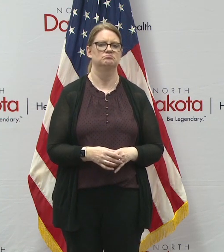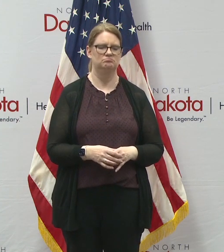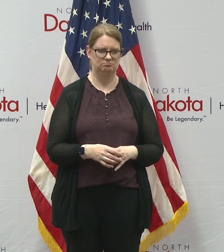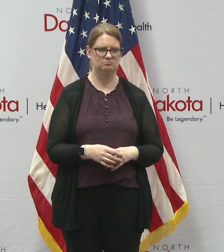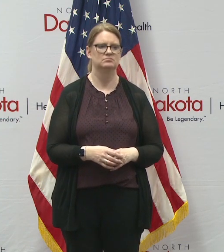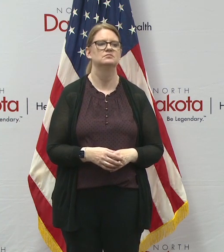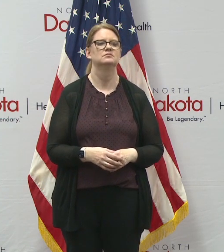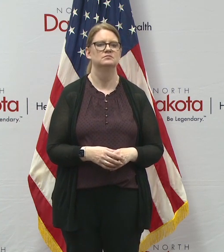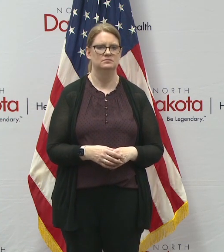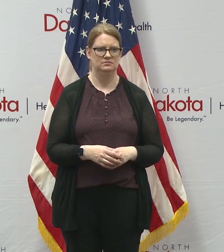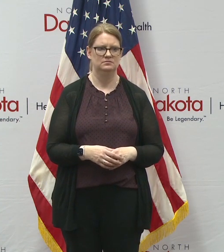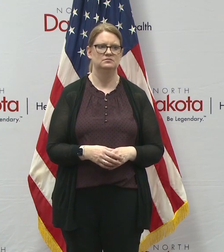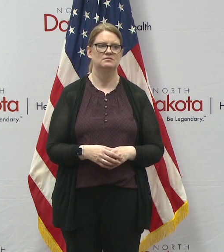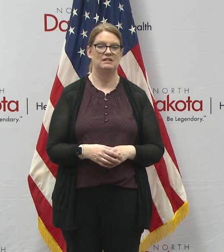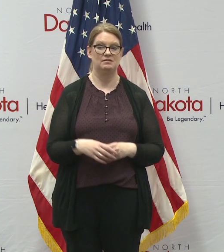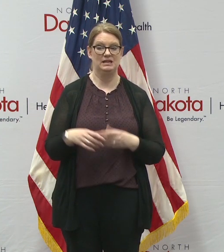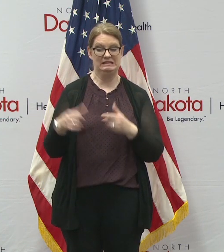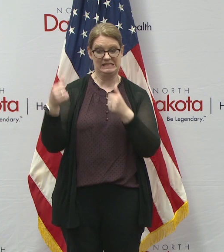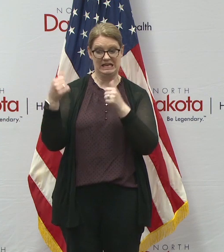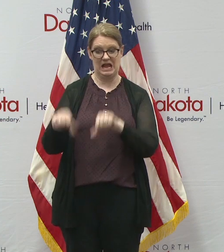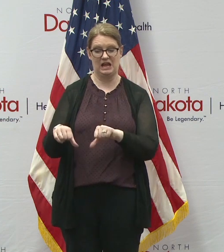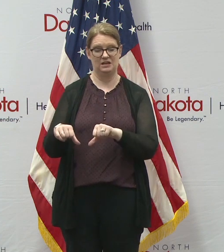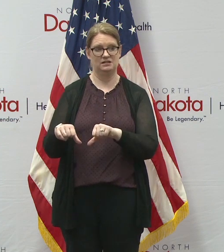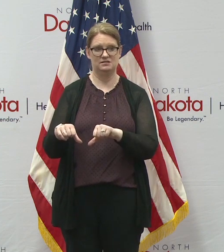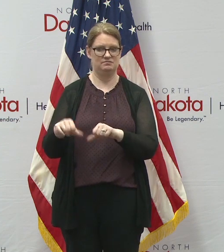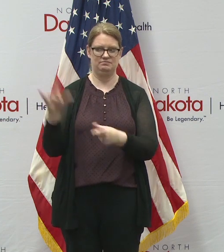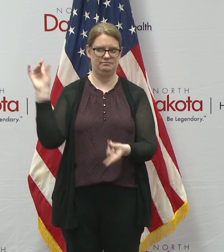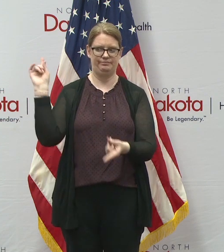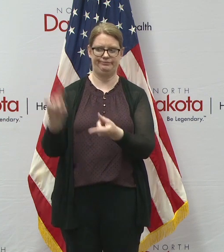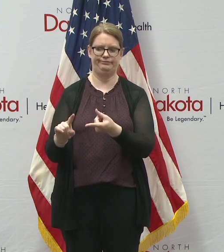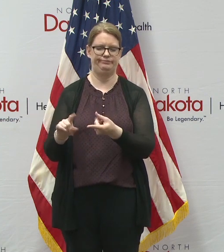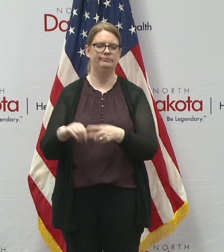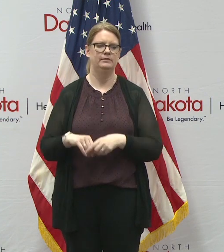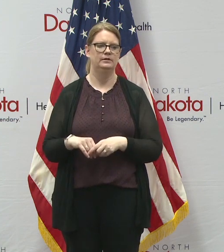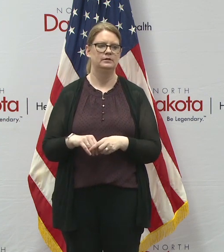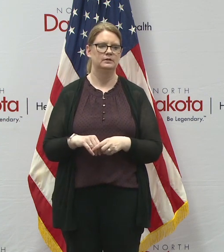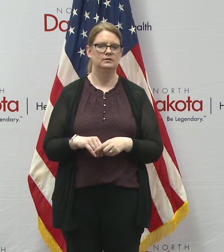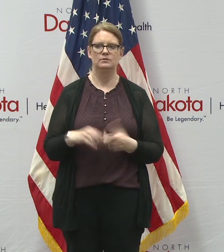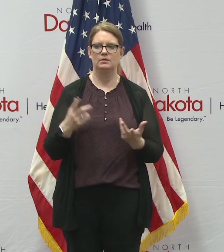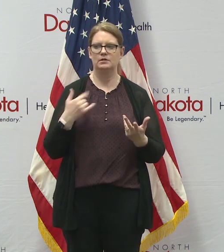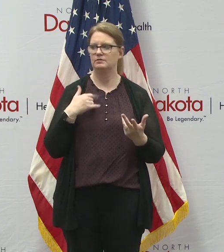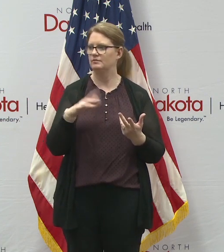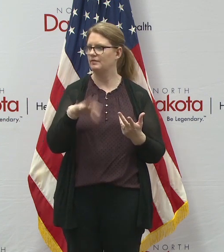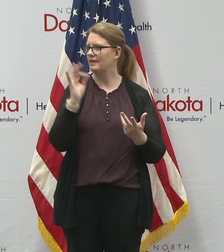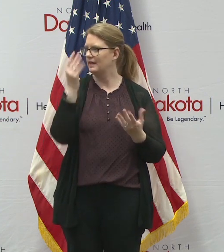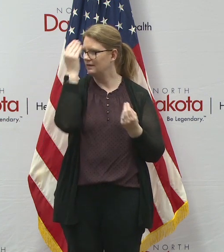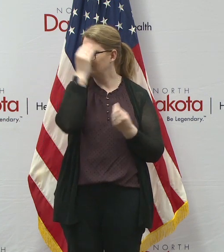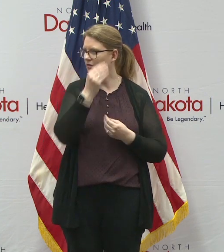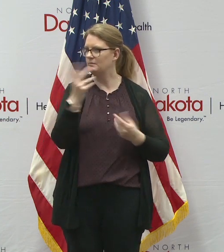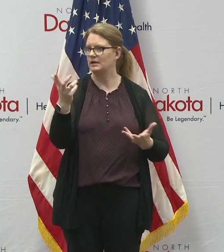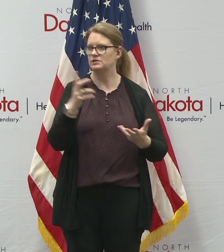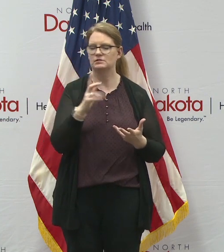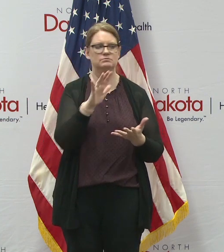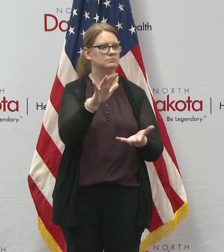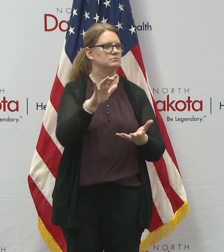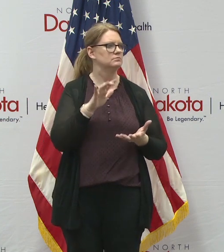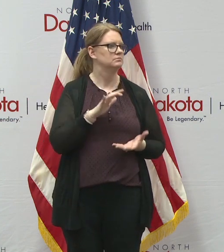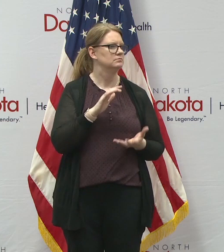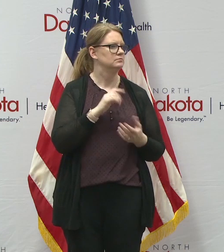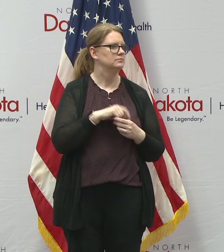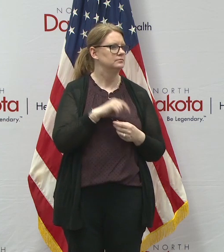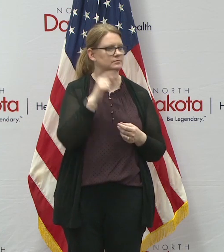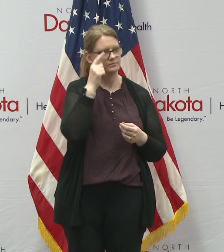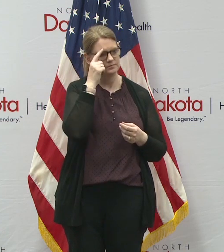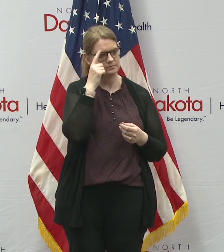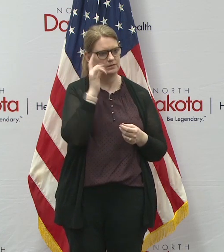seeing record low denials, is just my guess, but that's me guessing. But we can grab that information and have that back here, or get it to you, Dave.